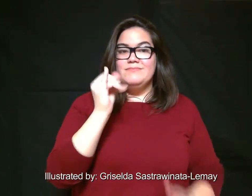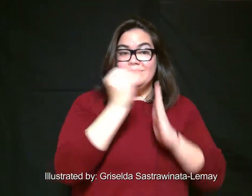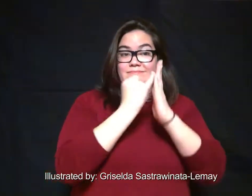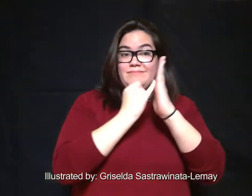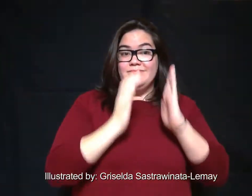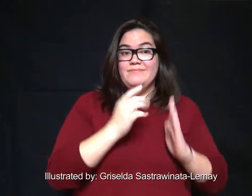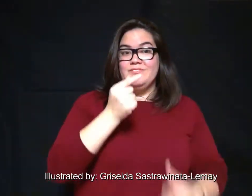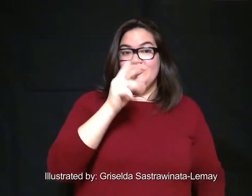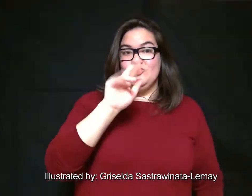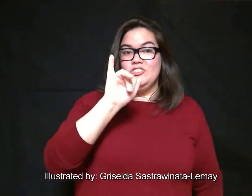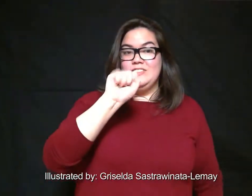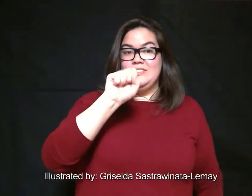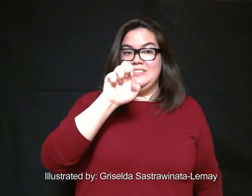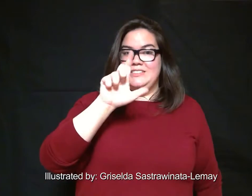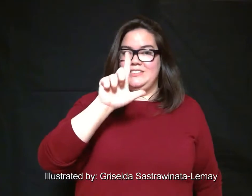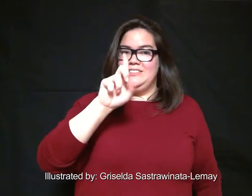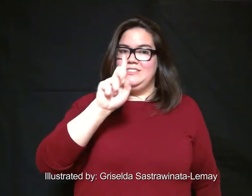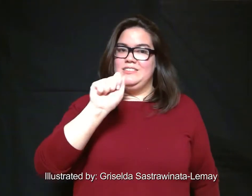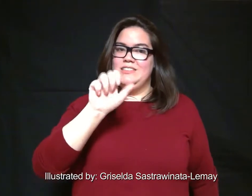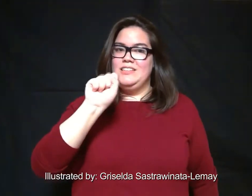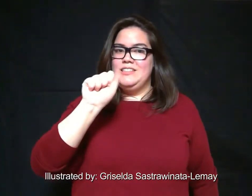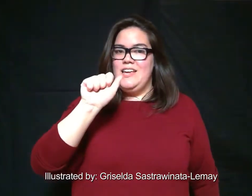Illustrated by Griselda